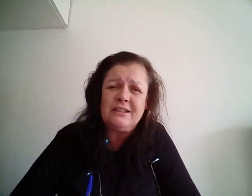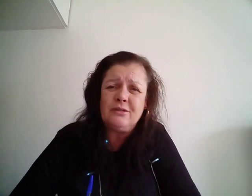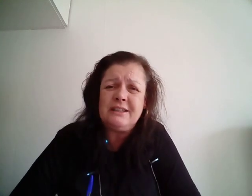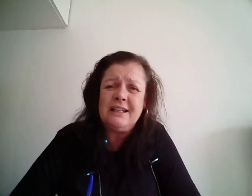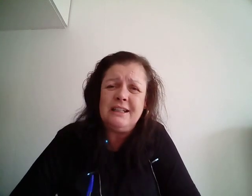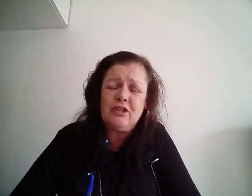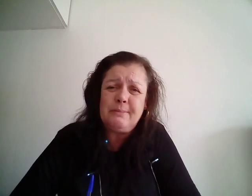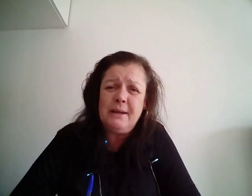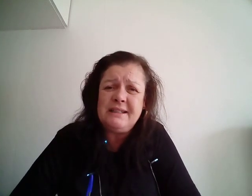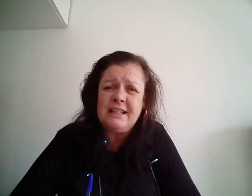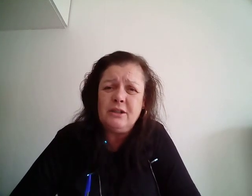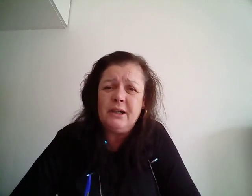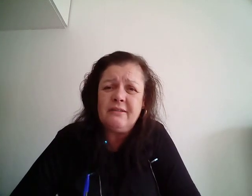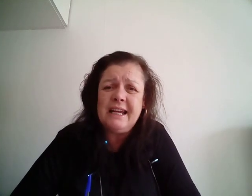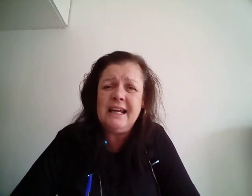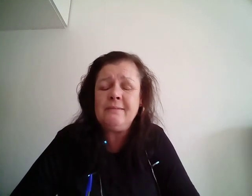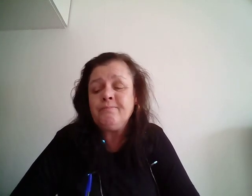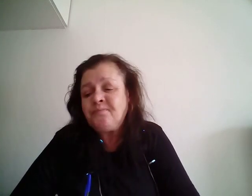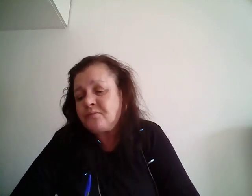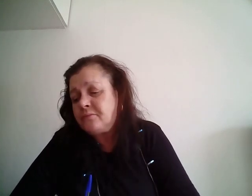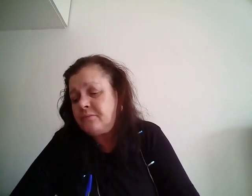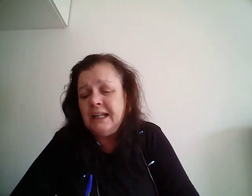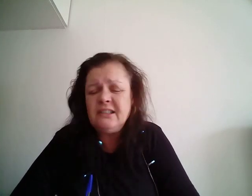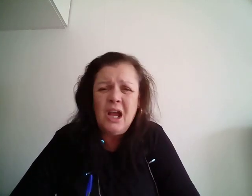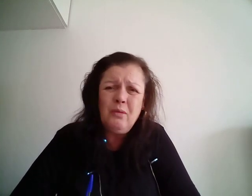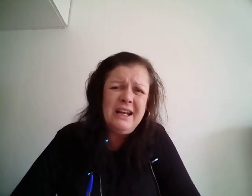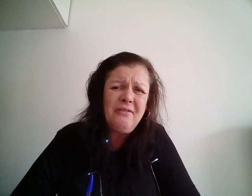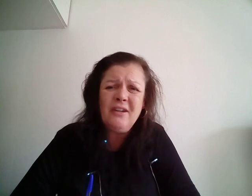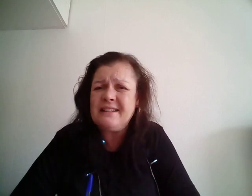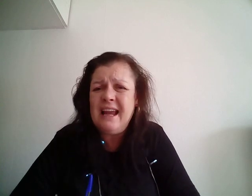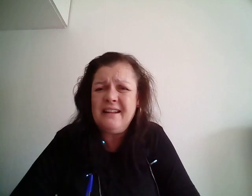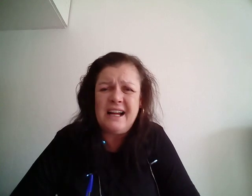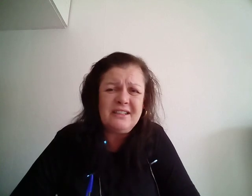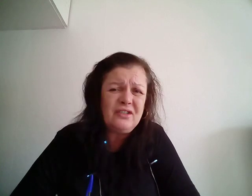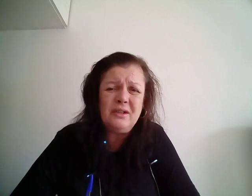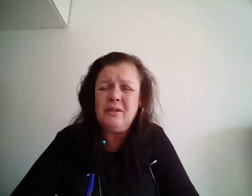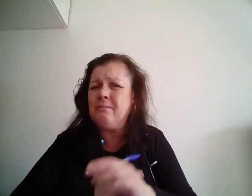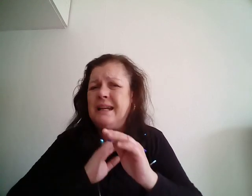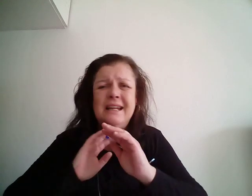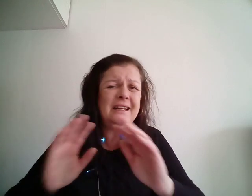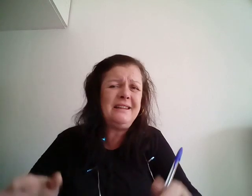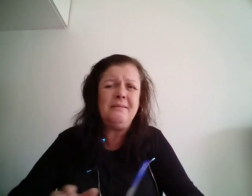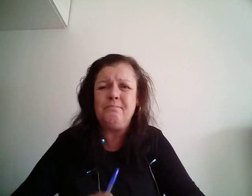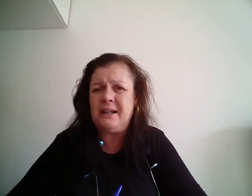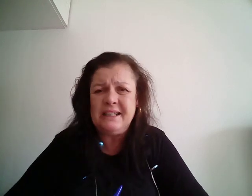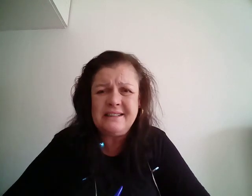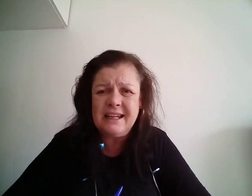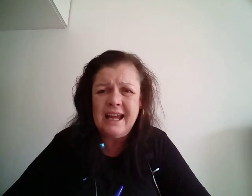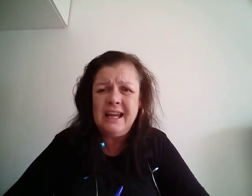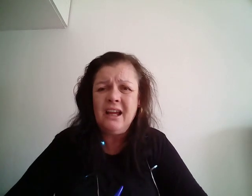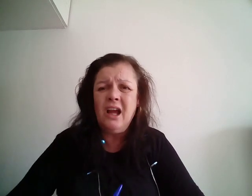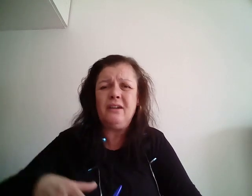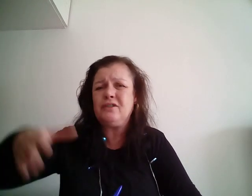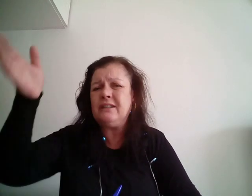little delicious babies that you are, okay? And whenever I say that, I do not mean anything by it, okay? I've done it